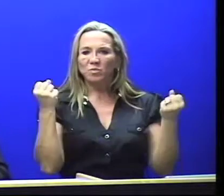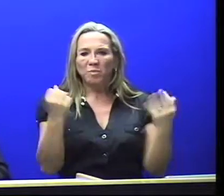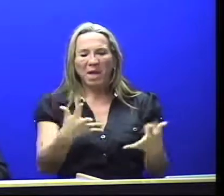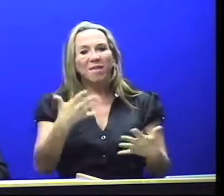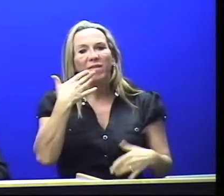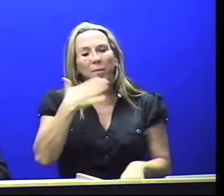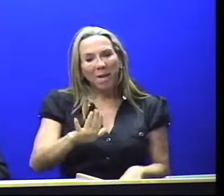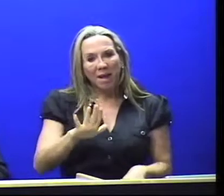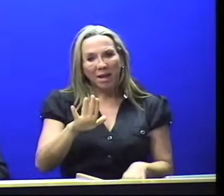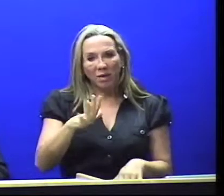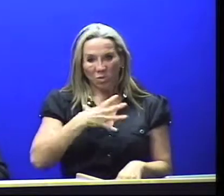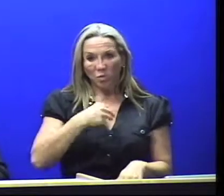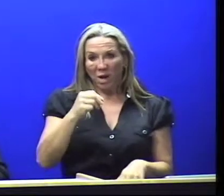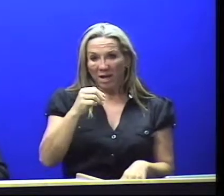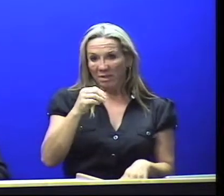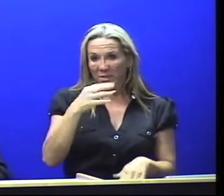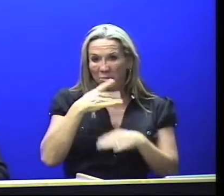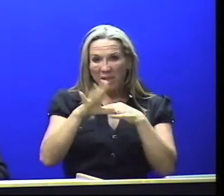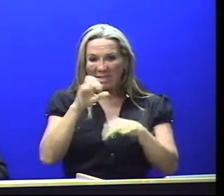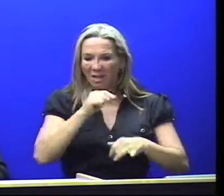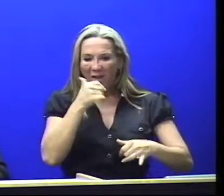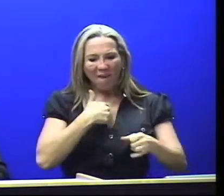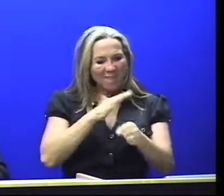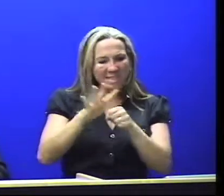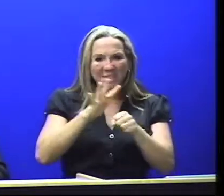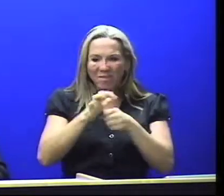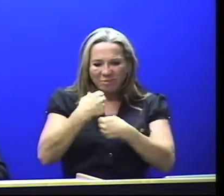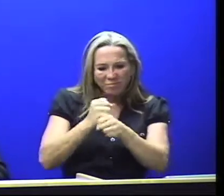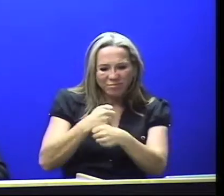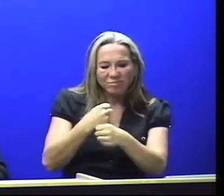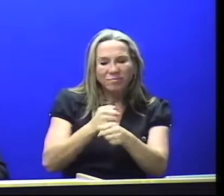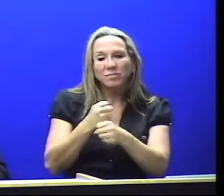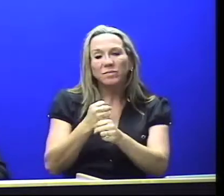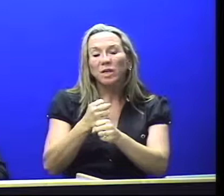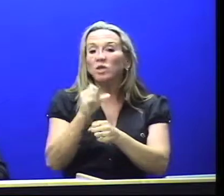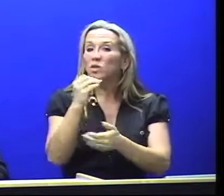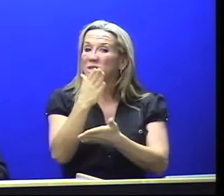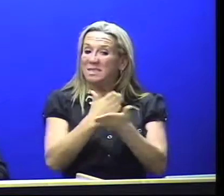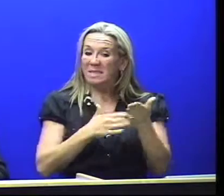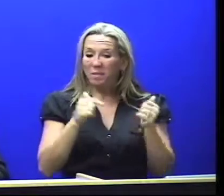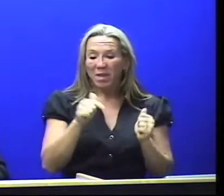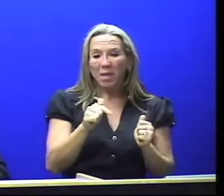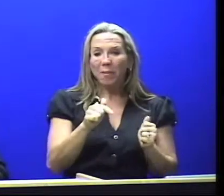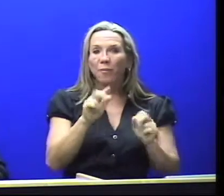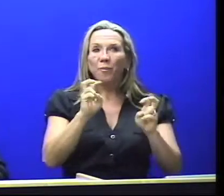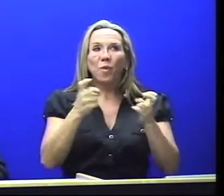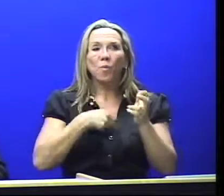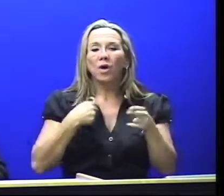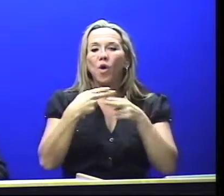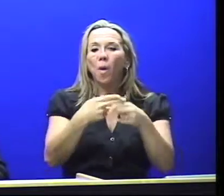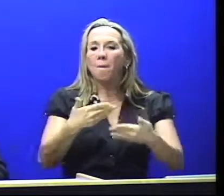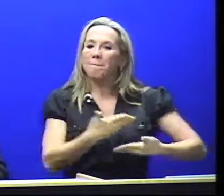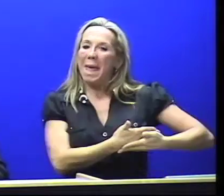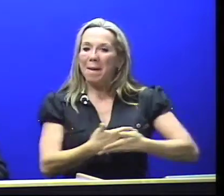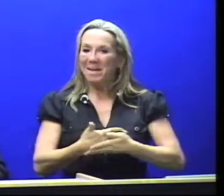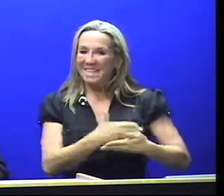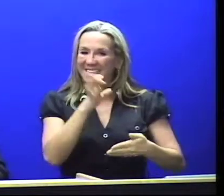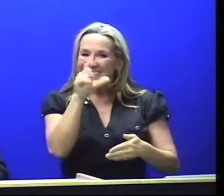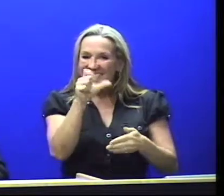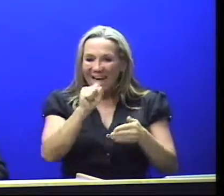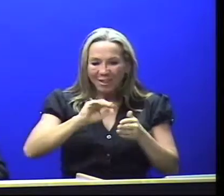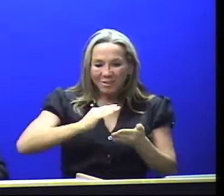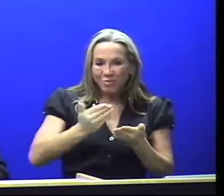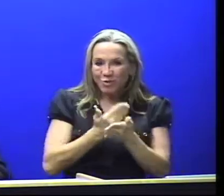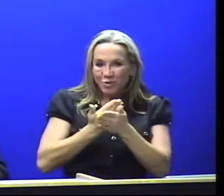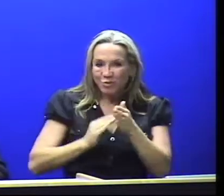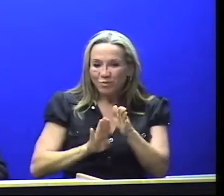has so little space, actually some of the immature, the baby cells, come out of your